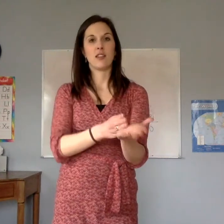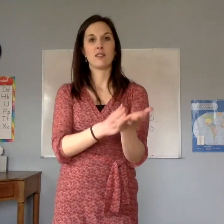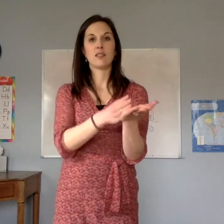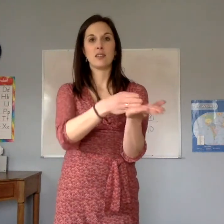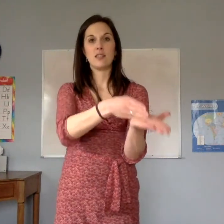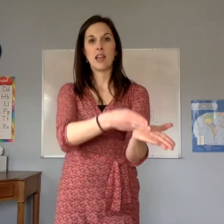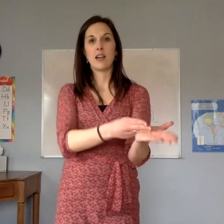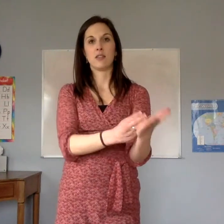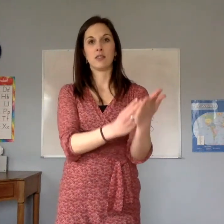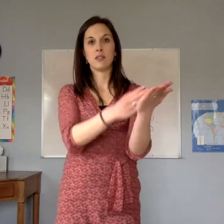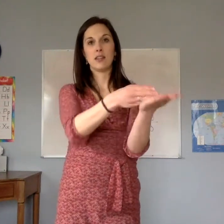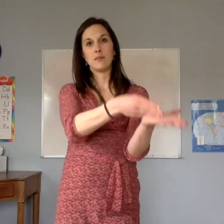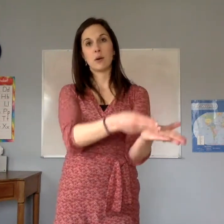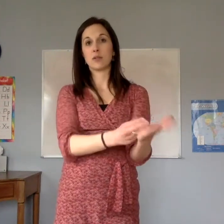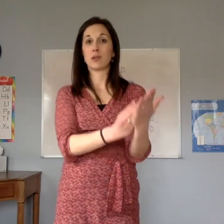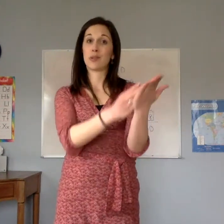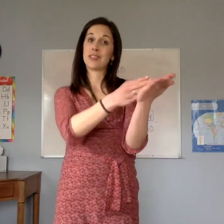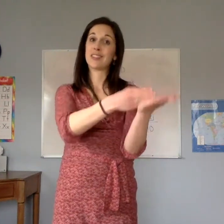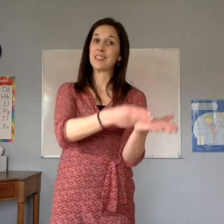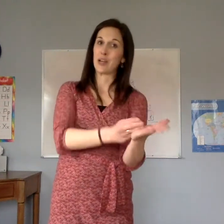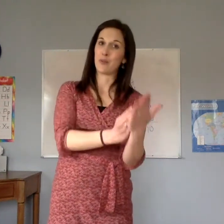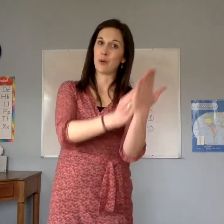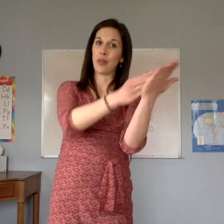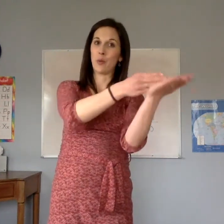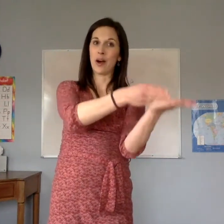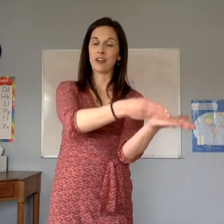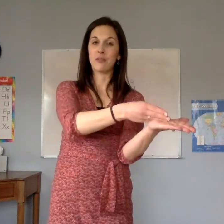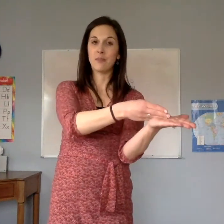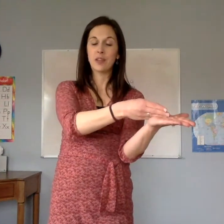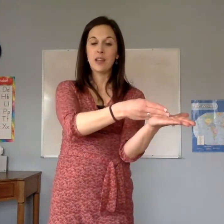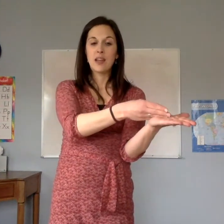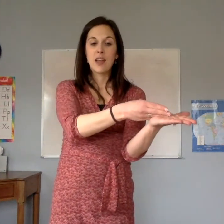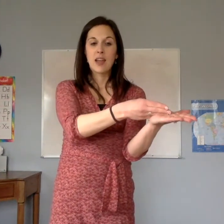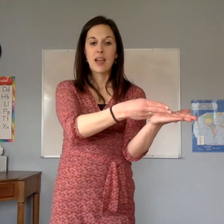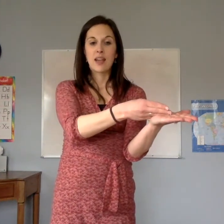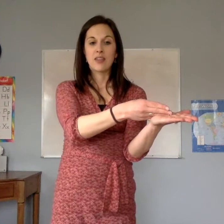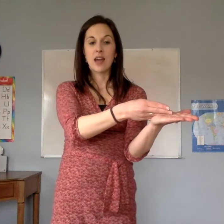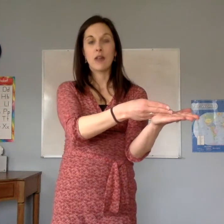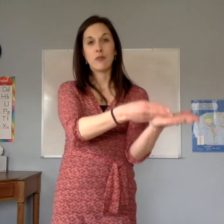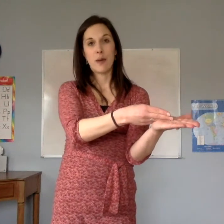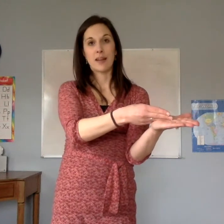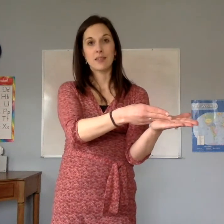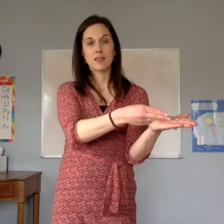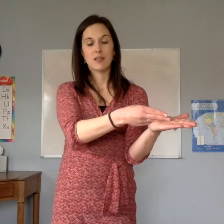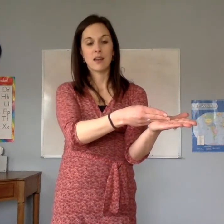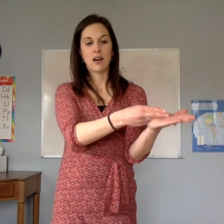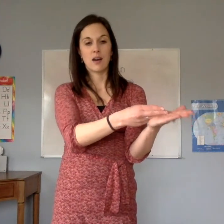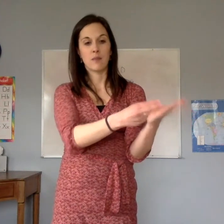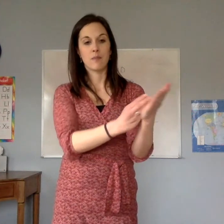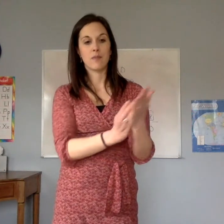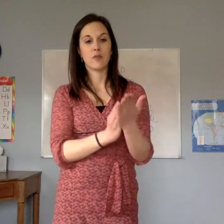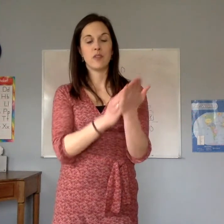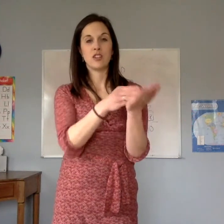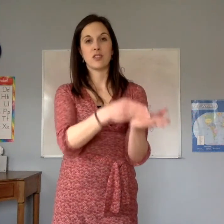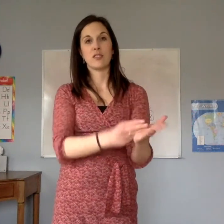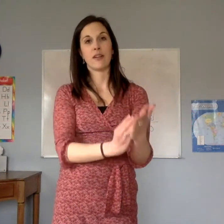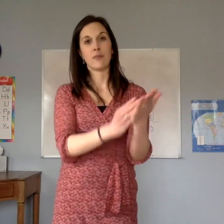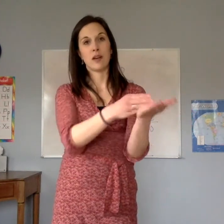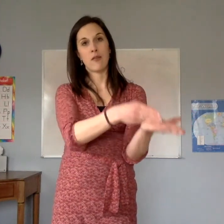Phoenicians sailed in boats. So this is a sailboat on the water. And the alphabet. The Phoenicians developed the